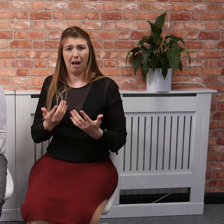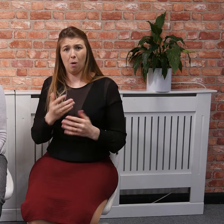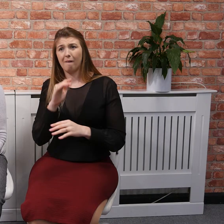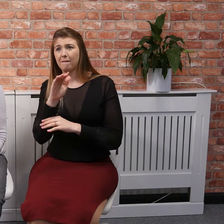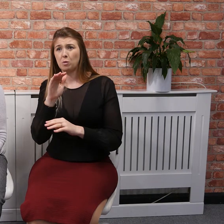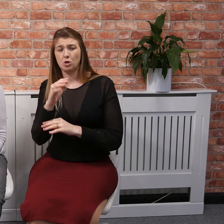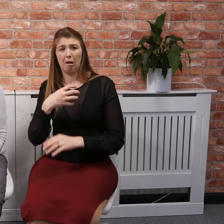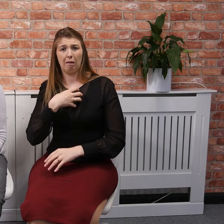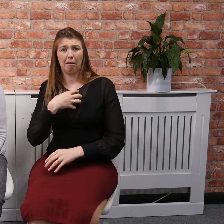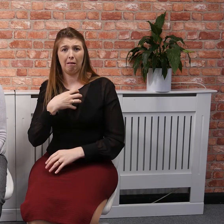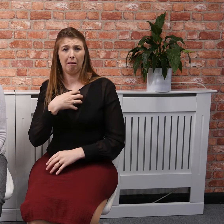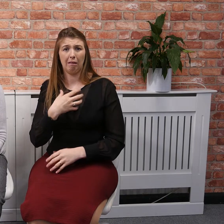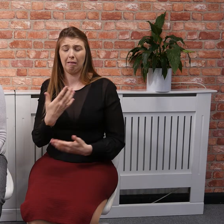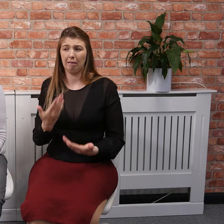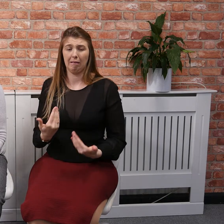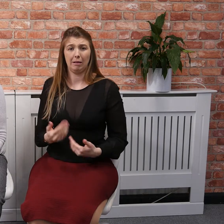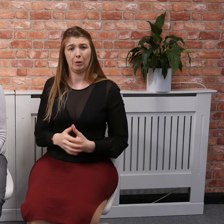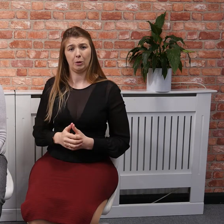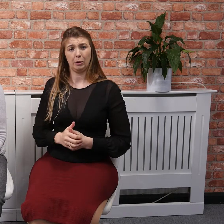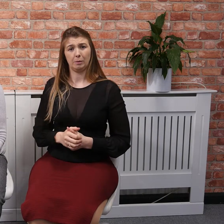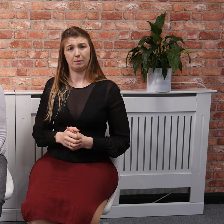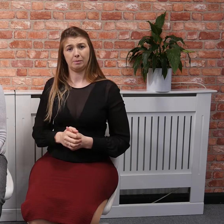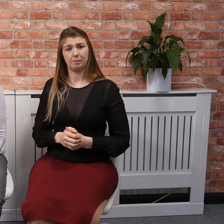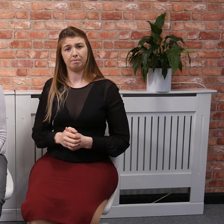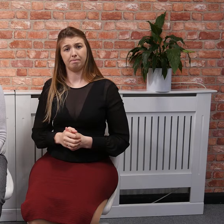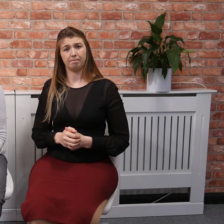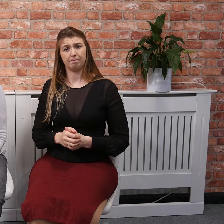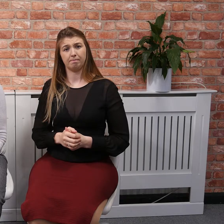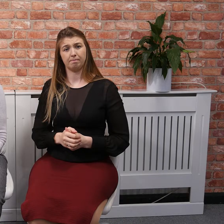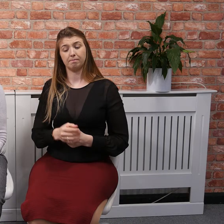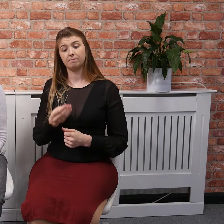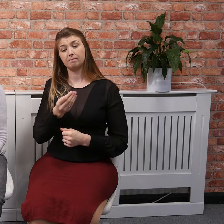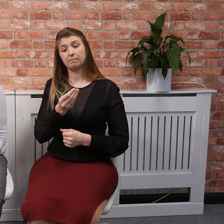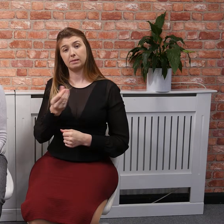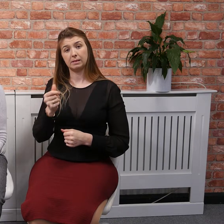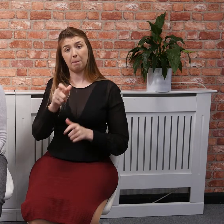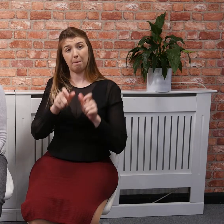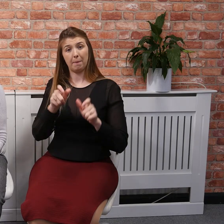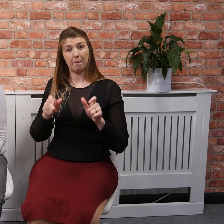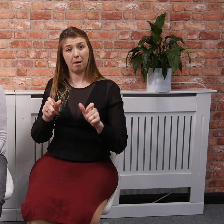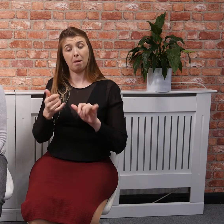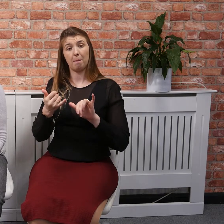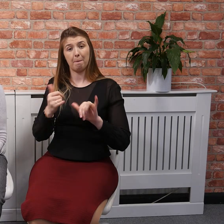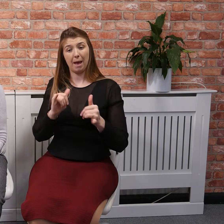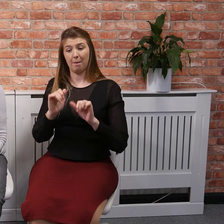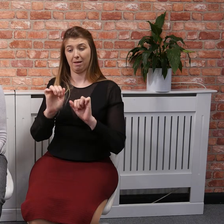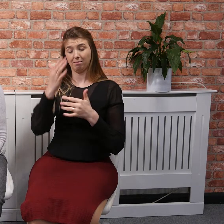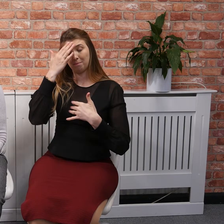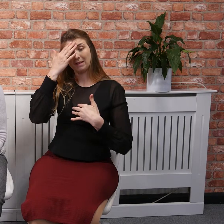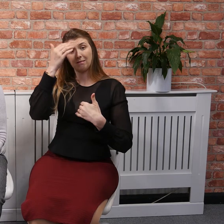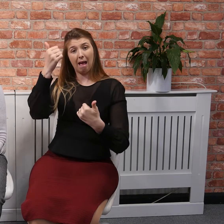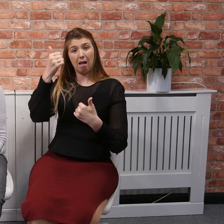For some people, miscarriage can affect their mental health. They may find that they are